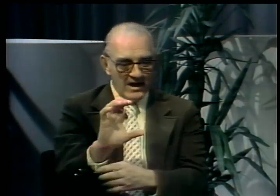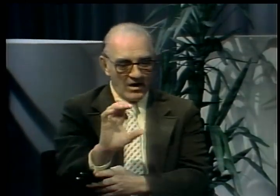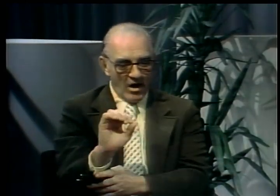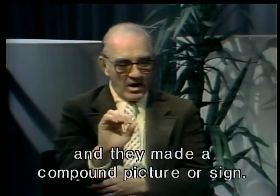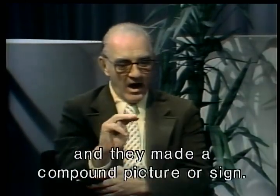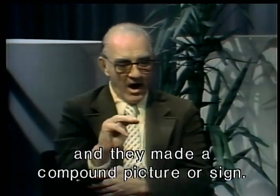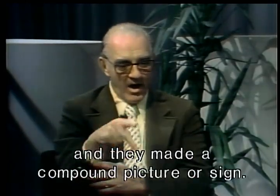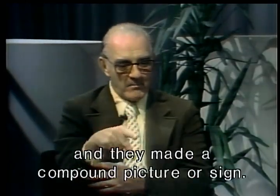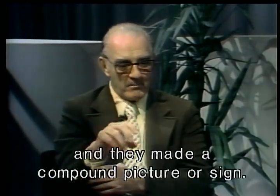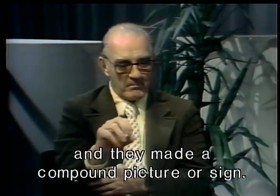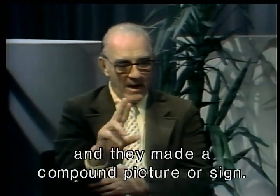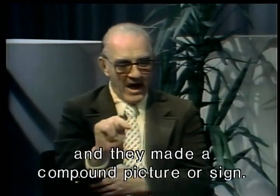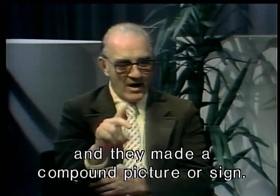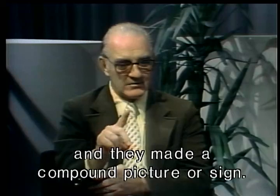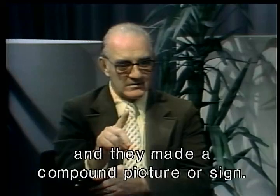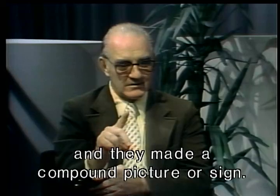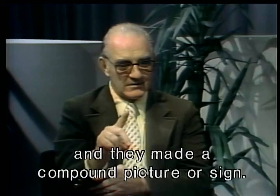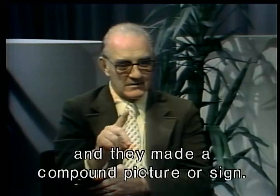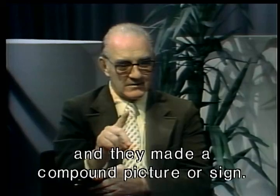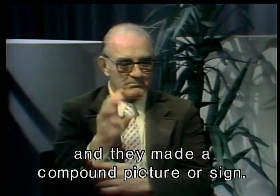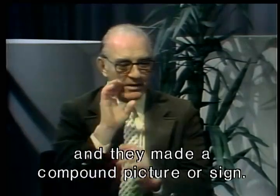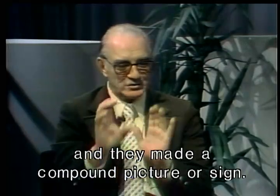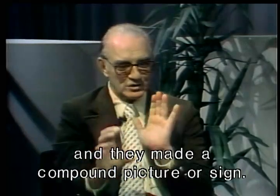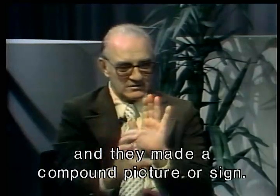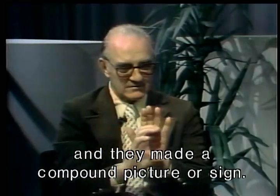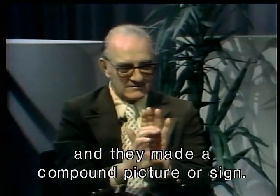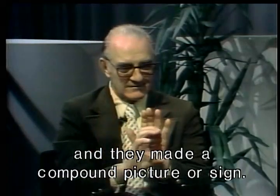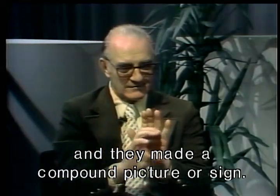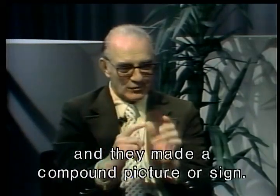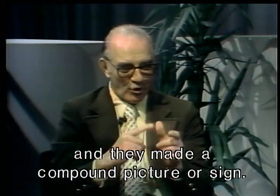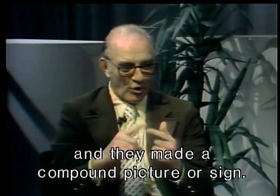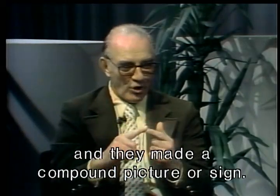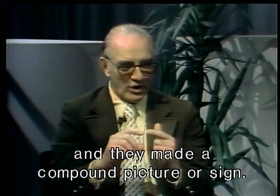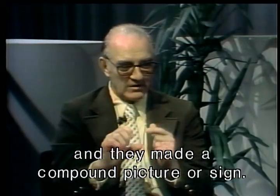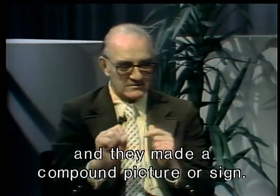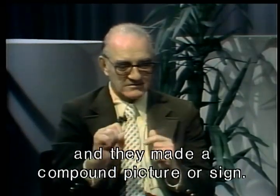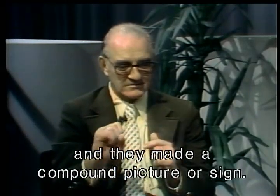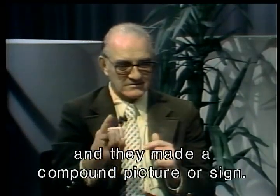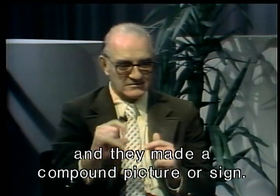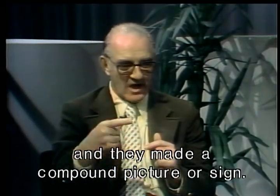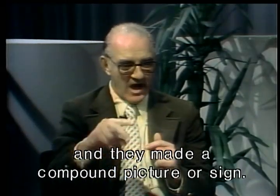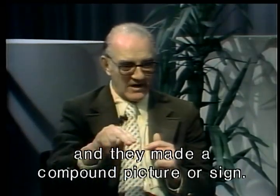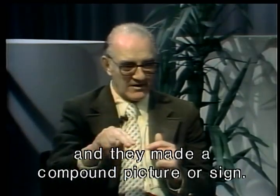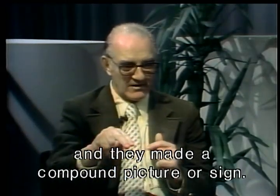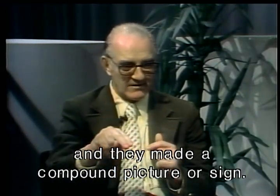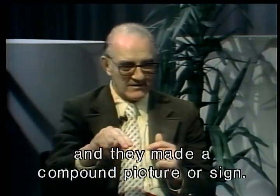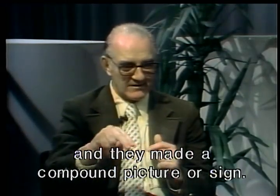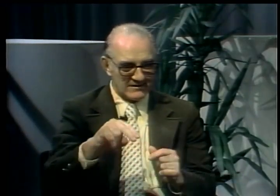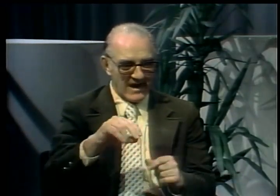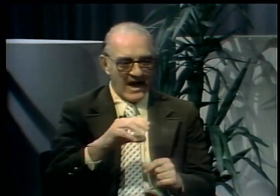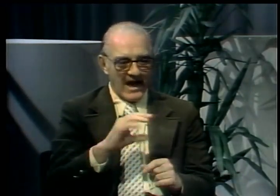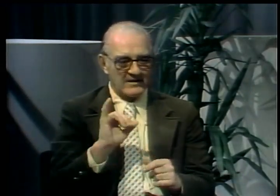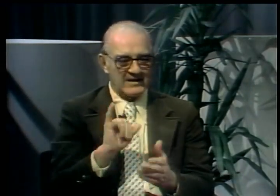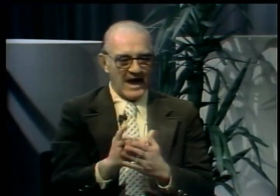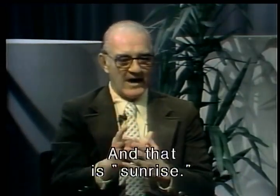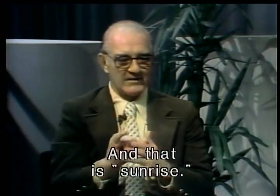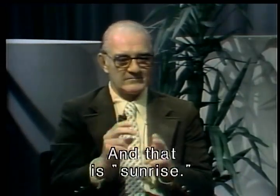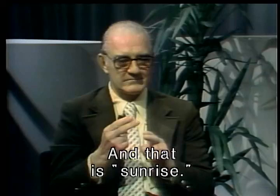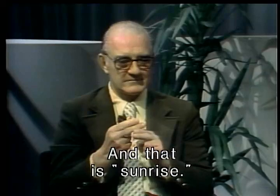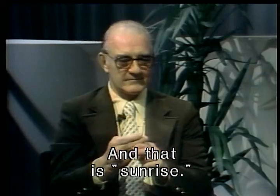a compound picture or sun, and that